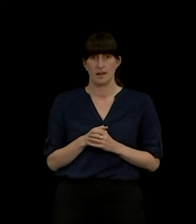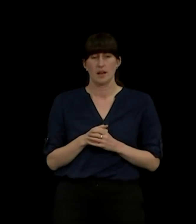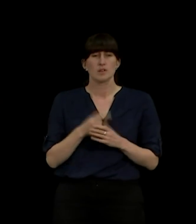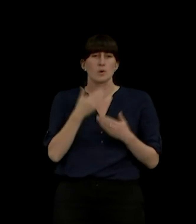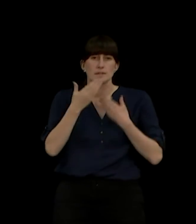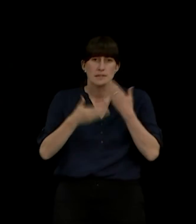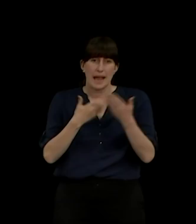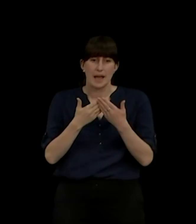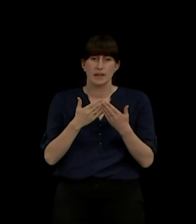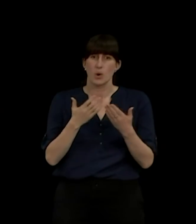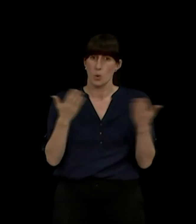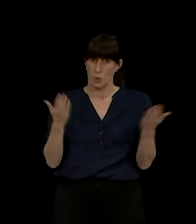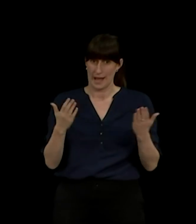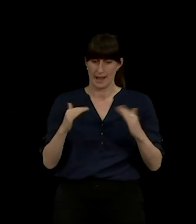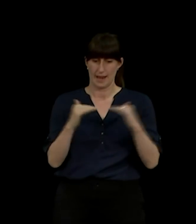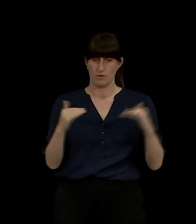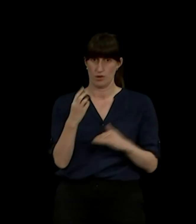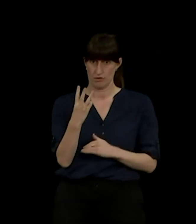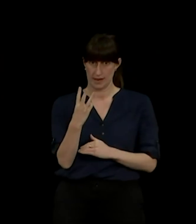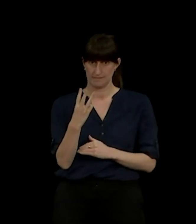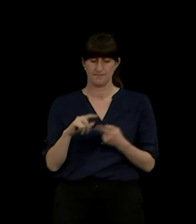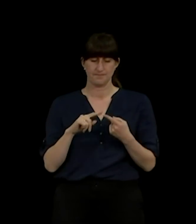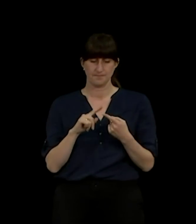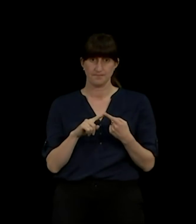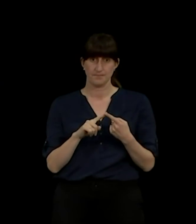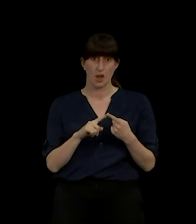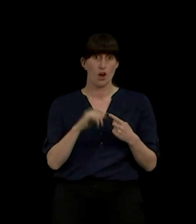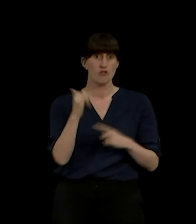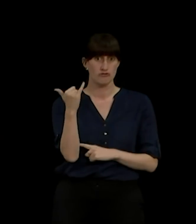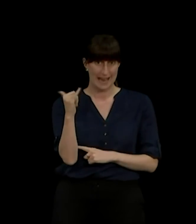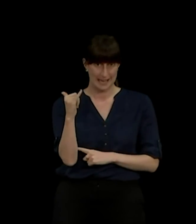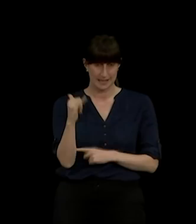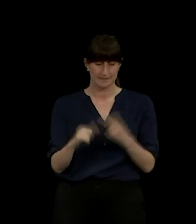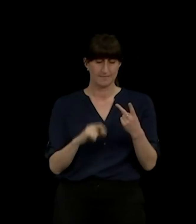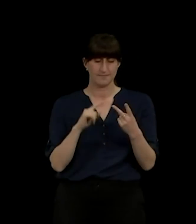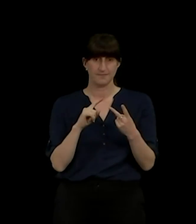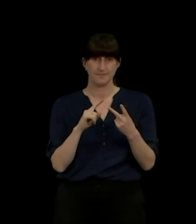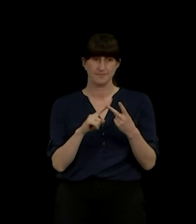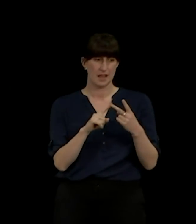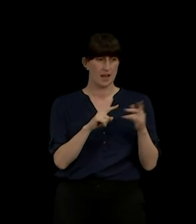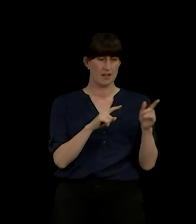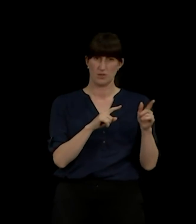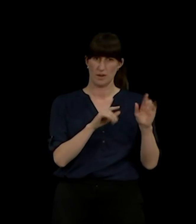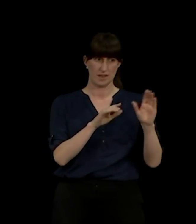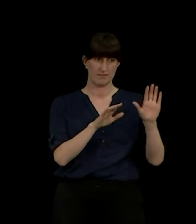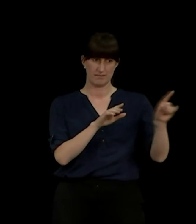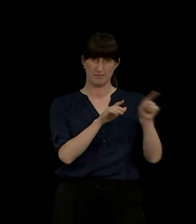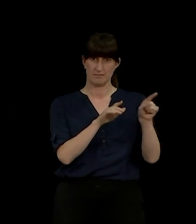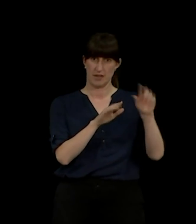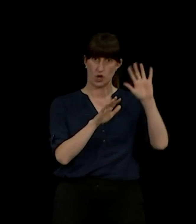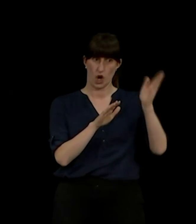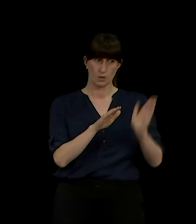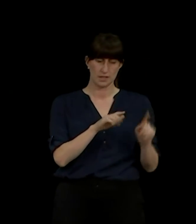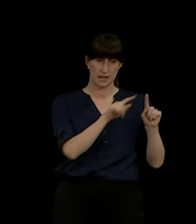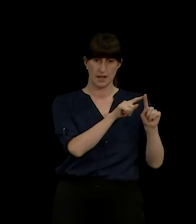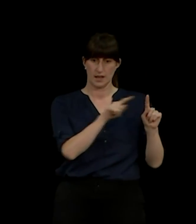covered by level 3 restrictions. It will include Raglan, then coming from north